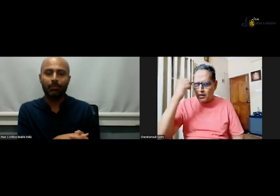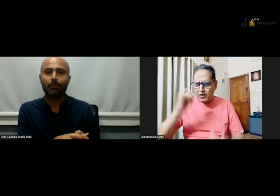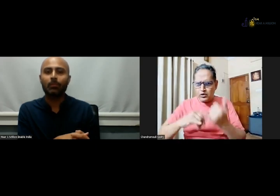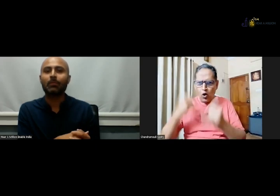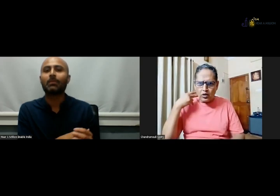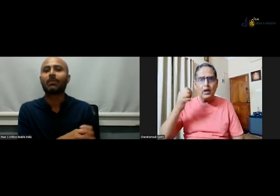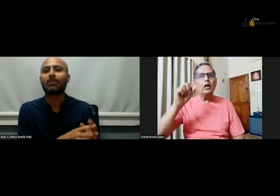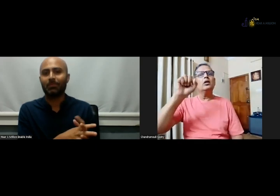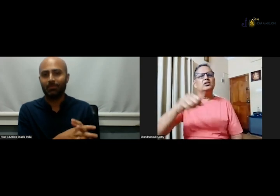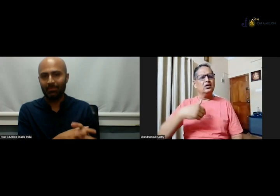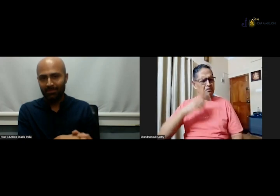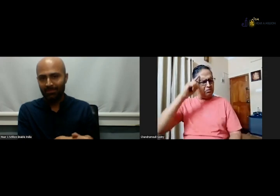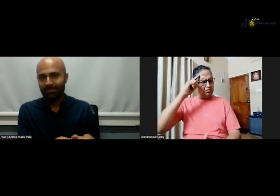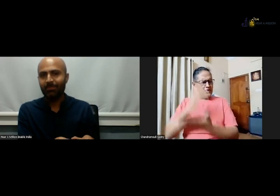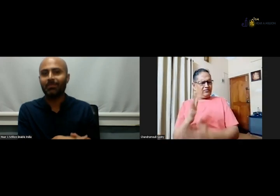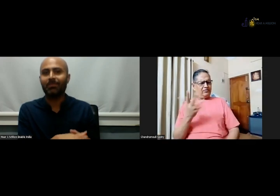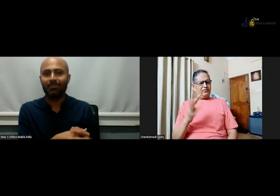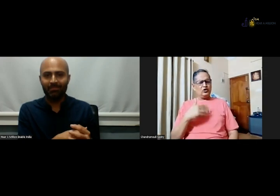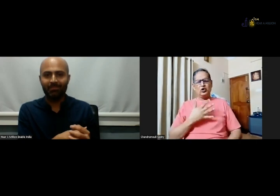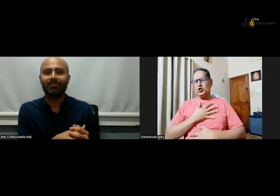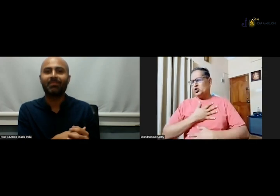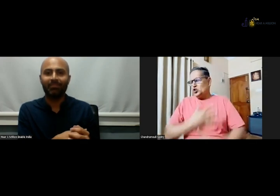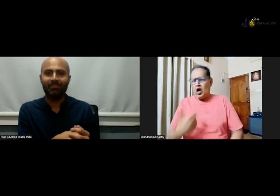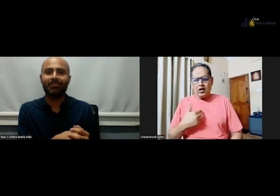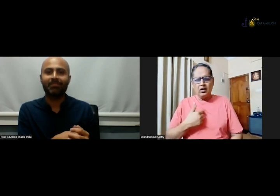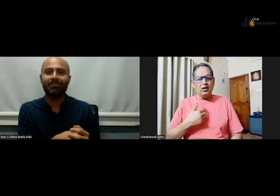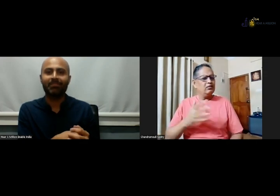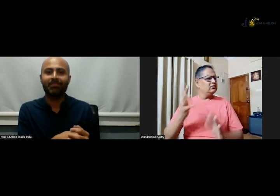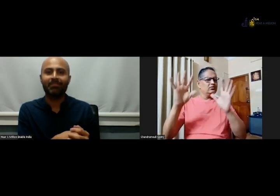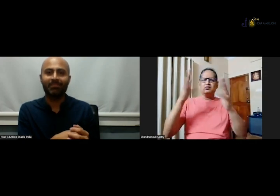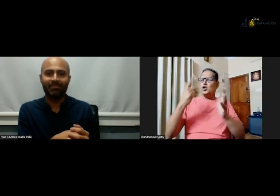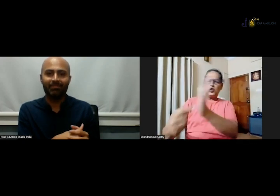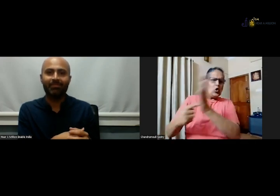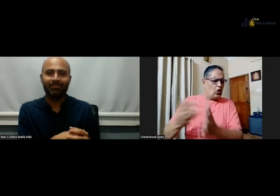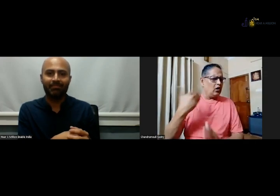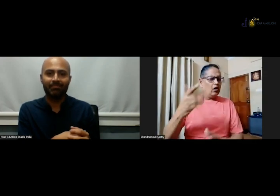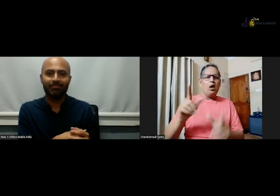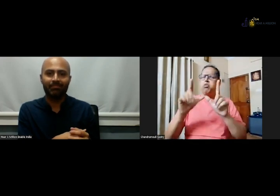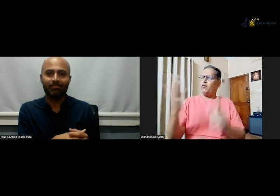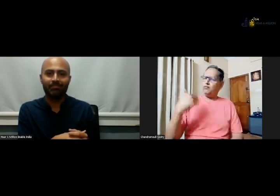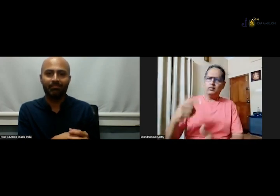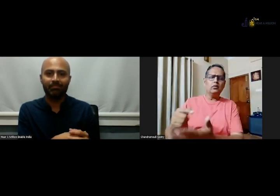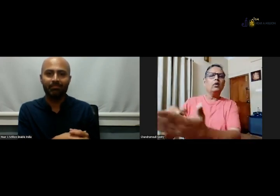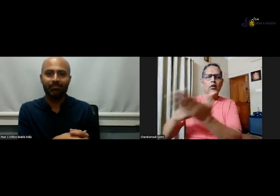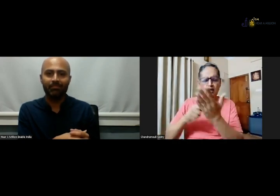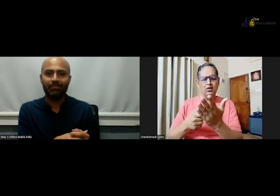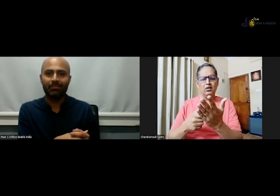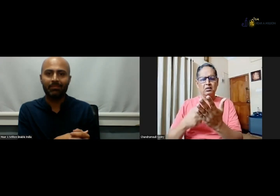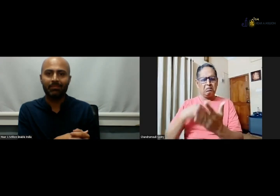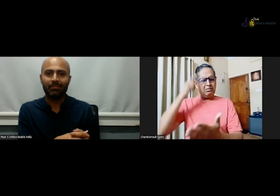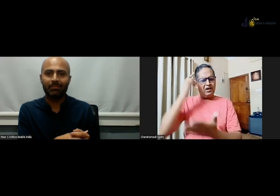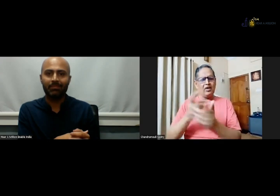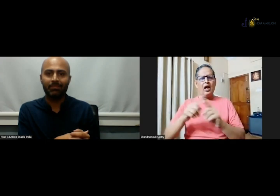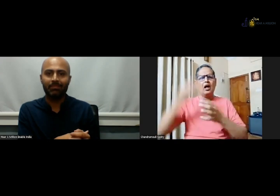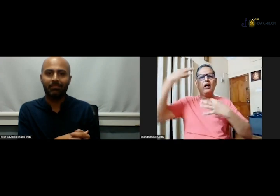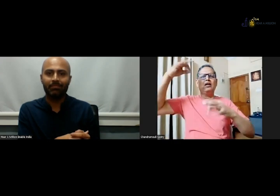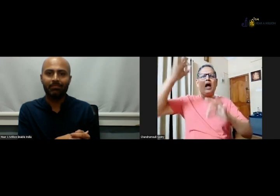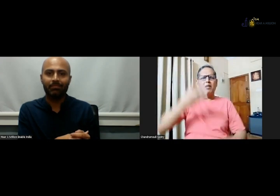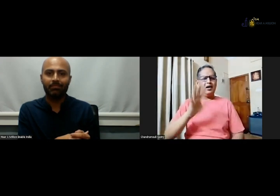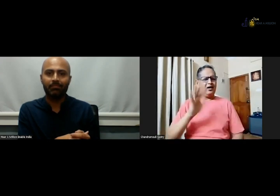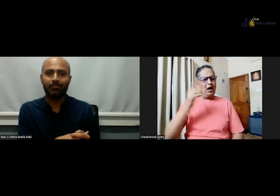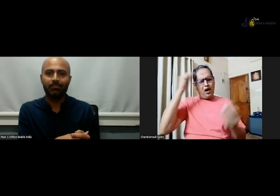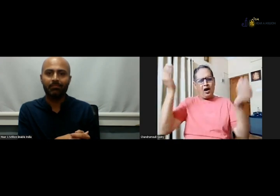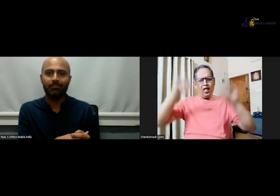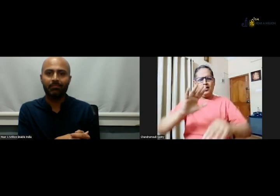that, about Sudamini. Then somebody told me that Sudamini is no longer with us. So I was very